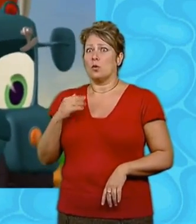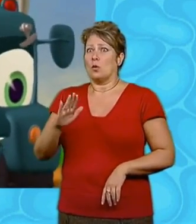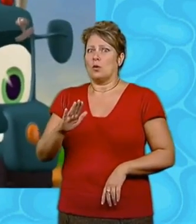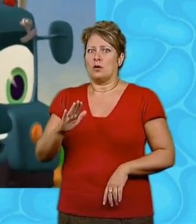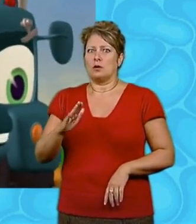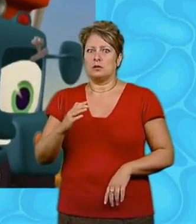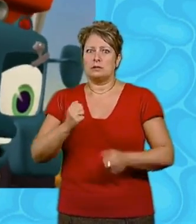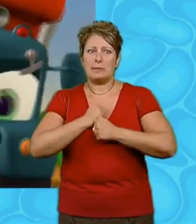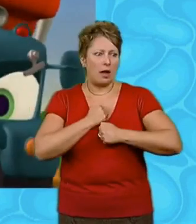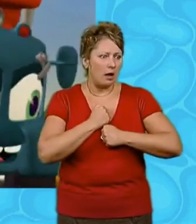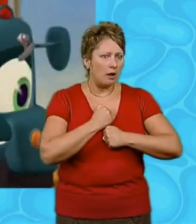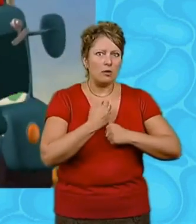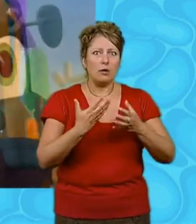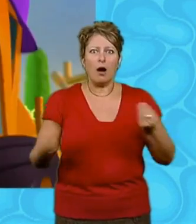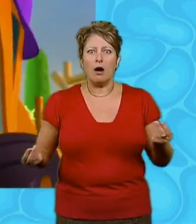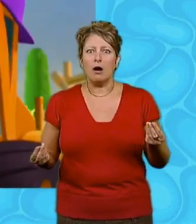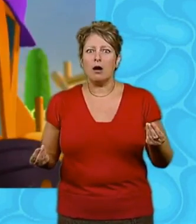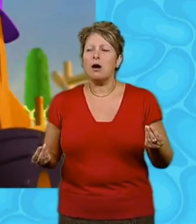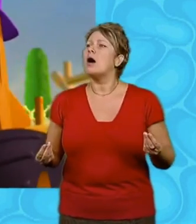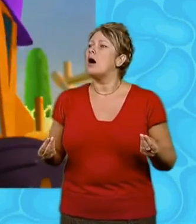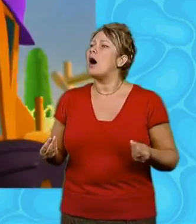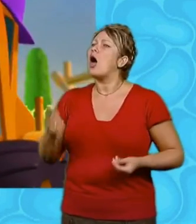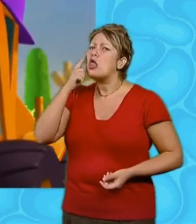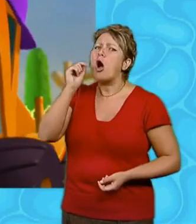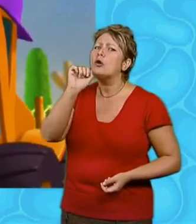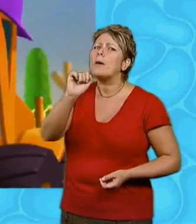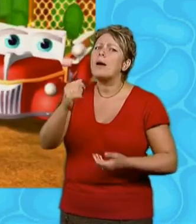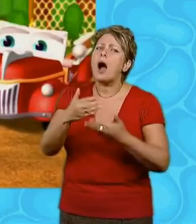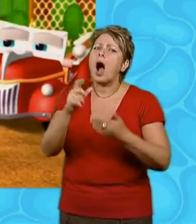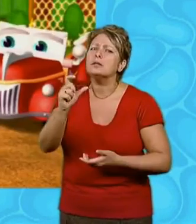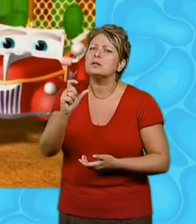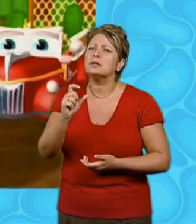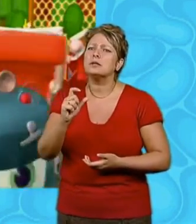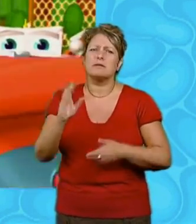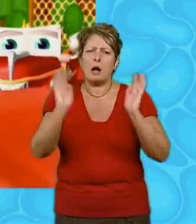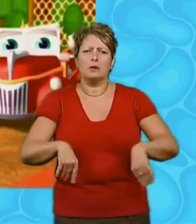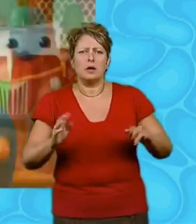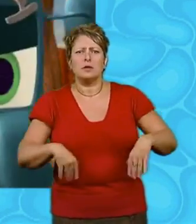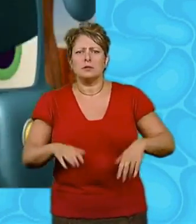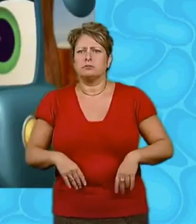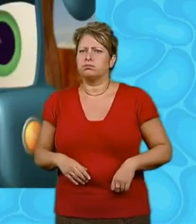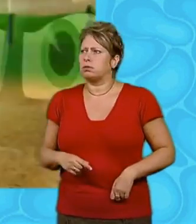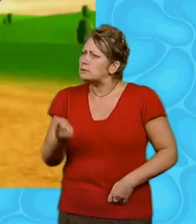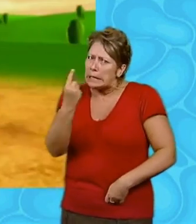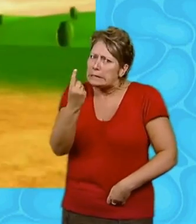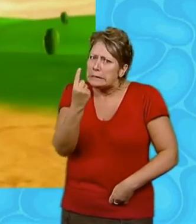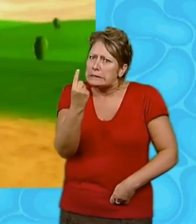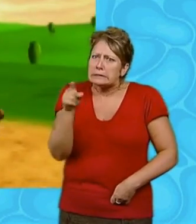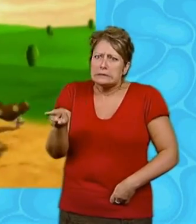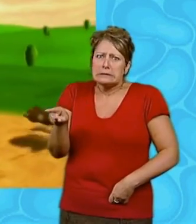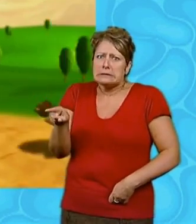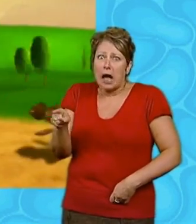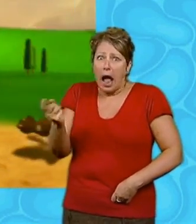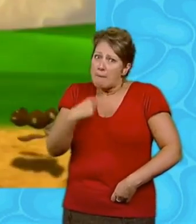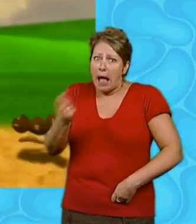Wait! My teddy bear! It's gone! I thought it was your baby cousin's. Oh, never mind. There!